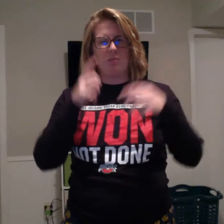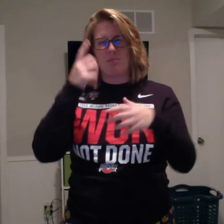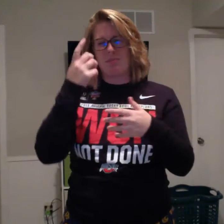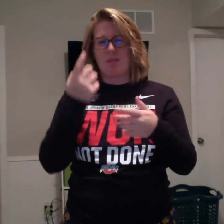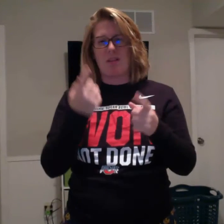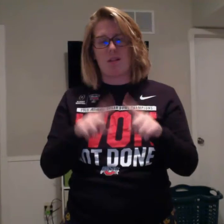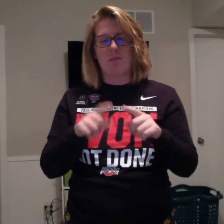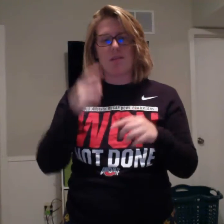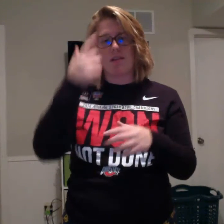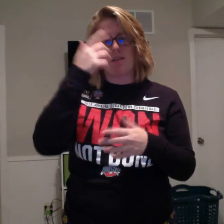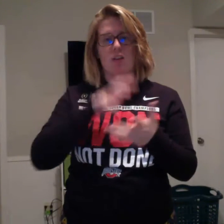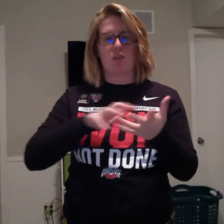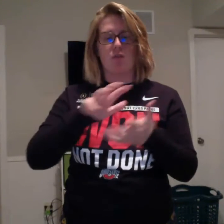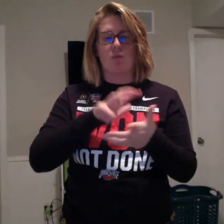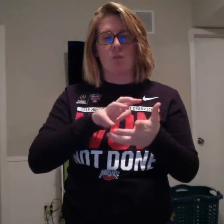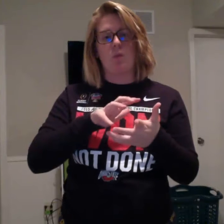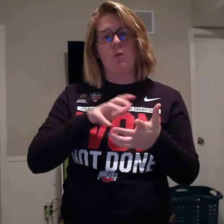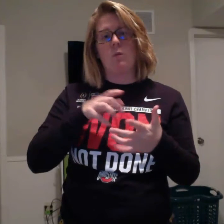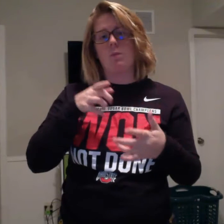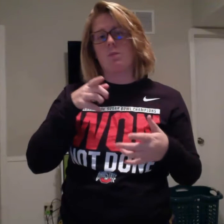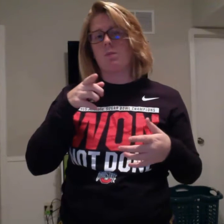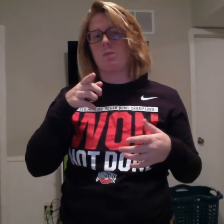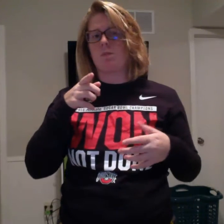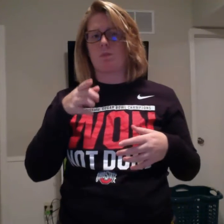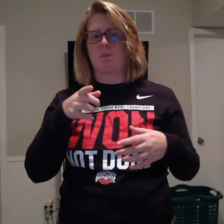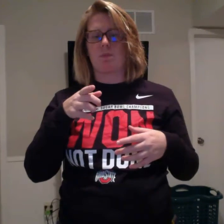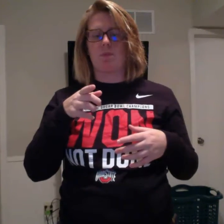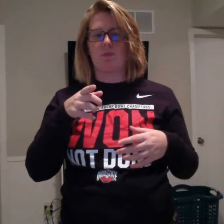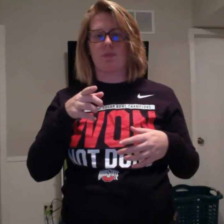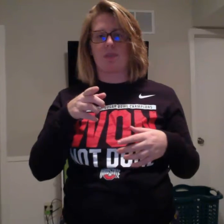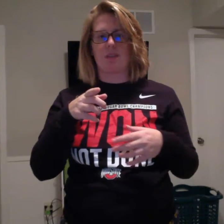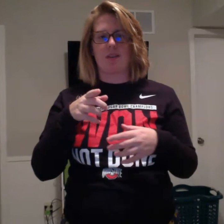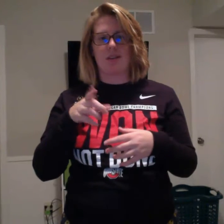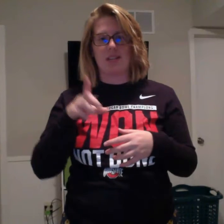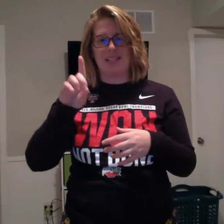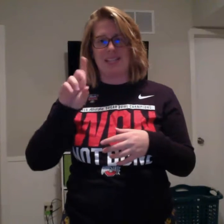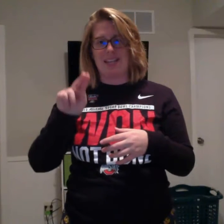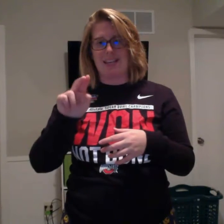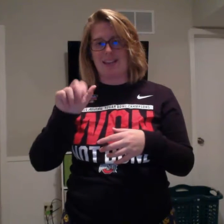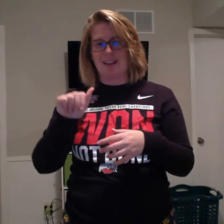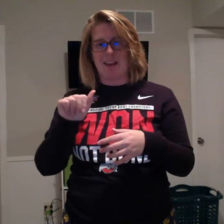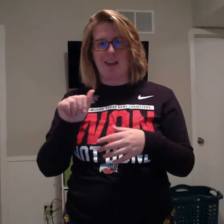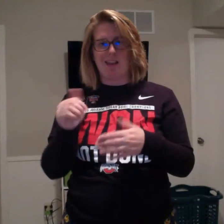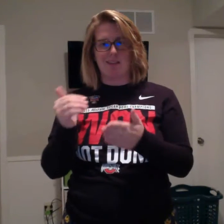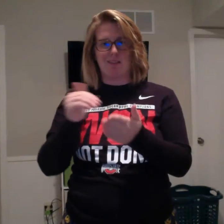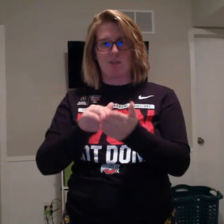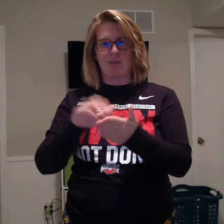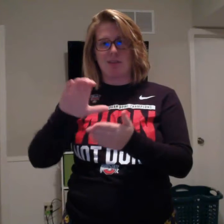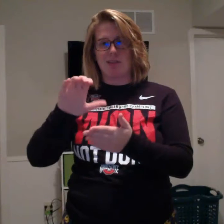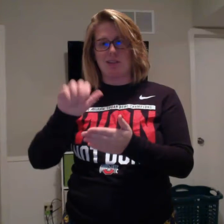Since as a zygote develops into a fetus and eventually into a full adult, by the time sperm and eggs are created, several